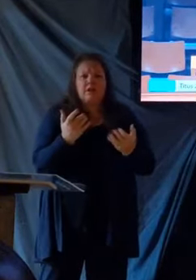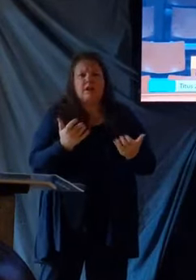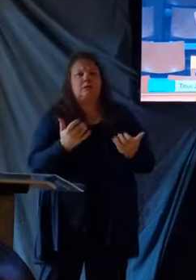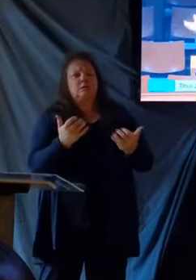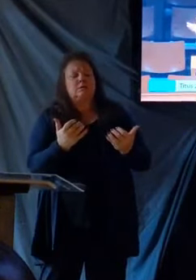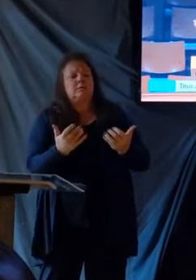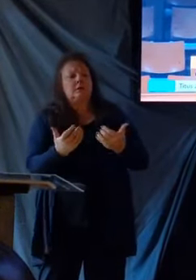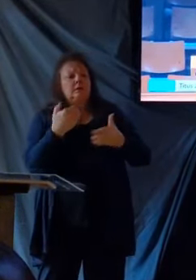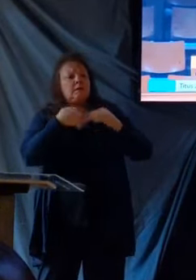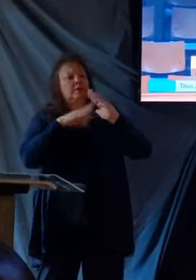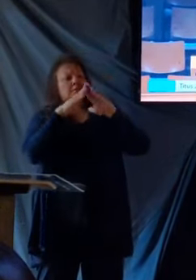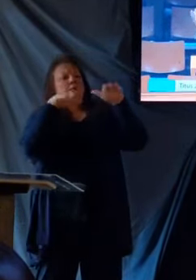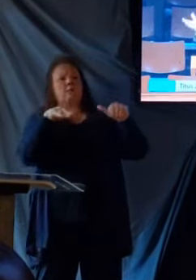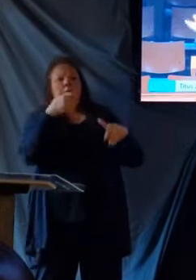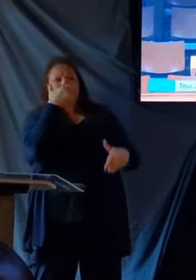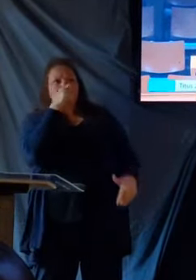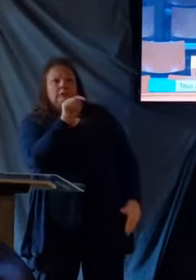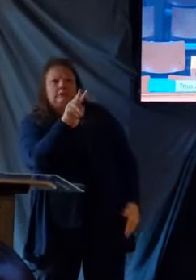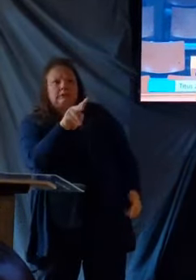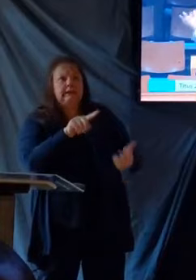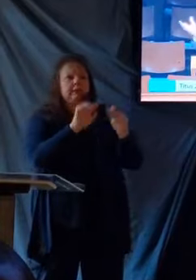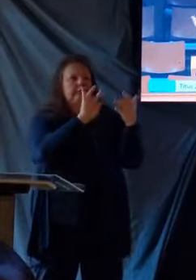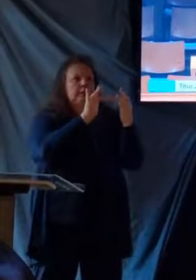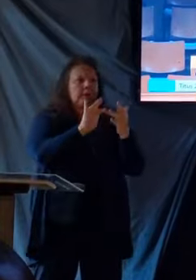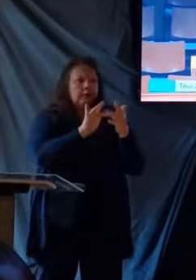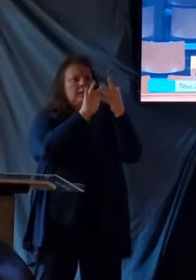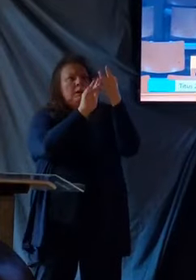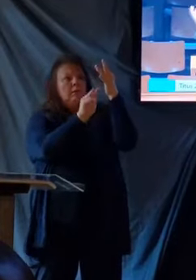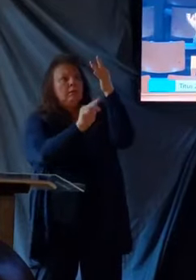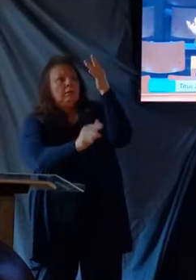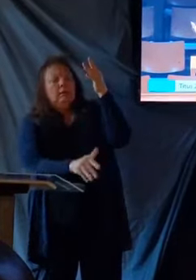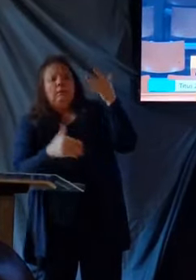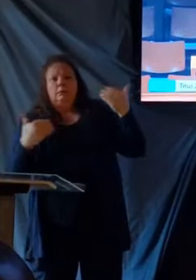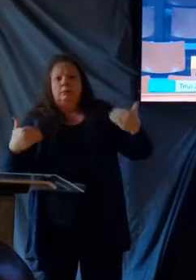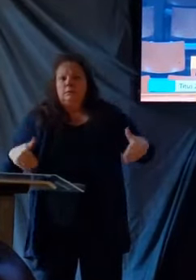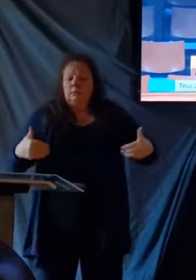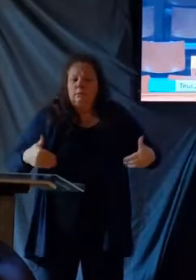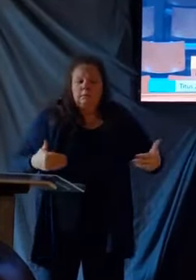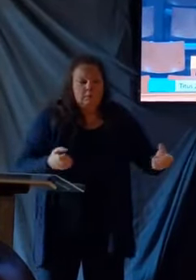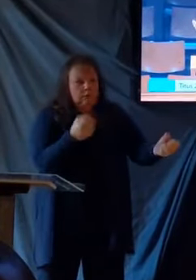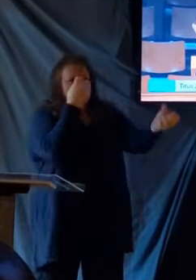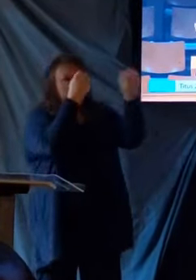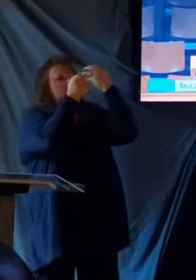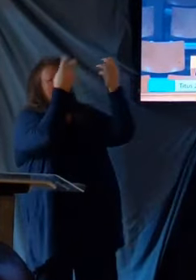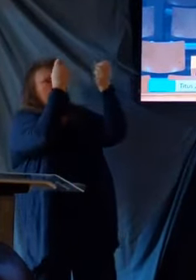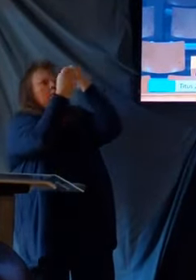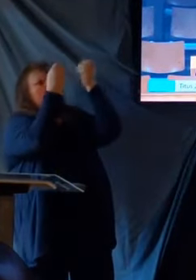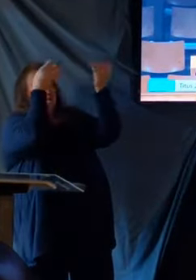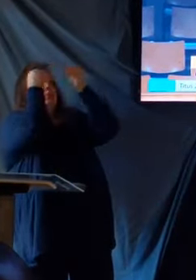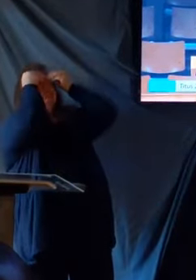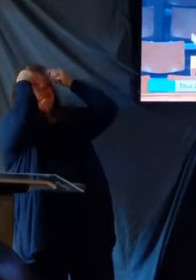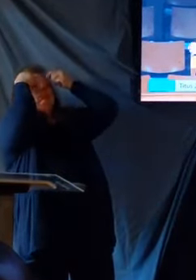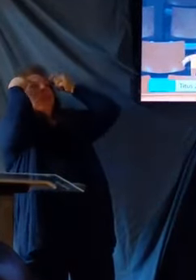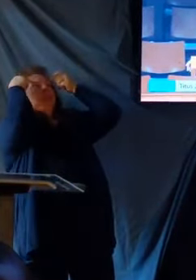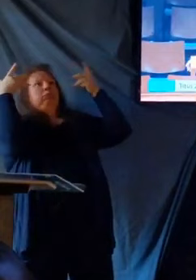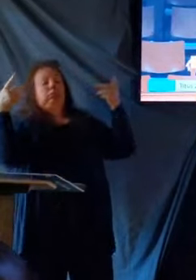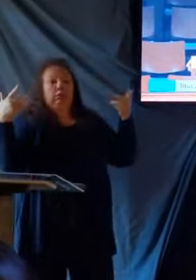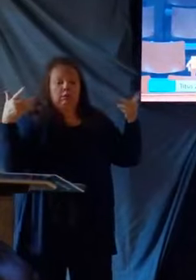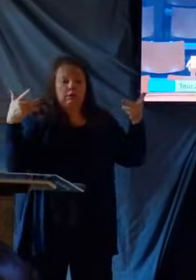can come into our homes with TV and internet and everything else. We just bombarded almost